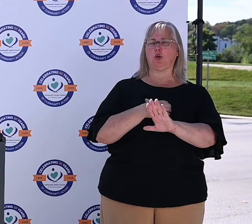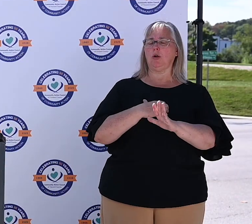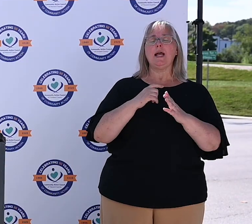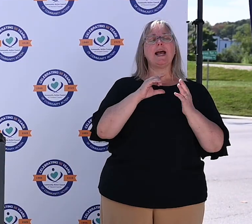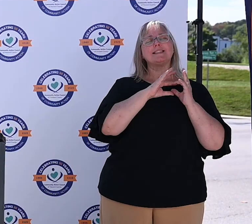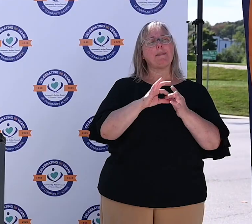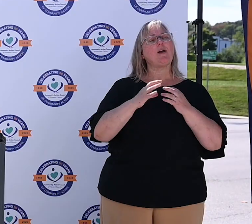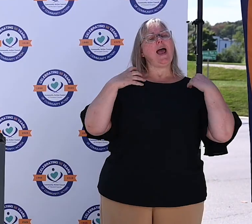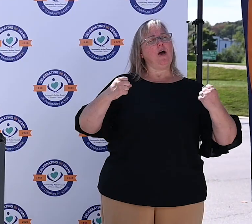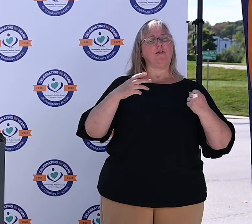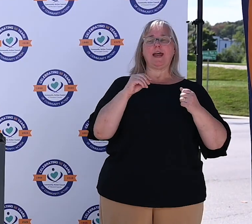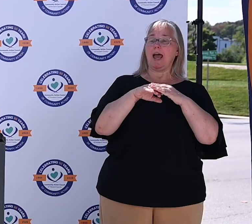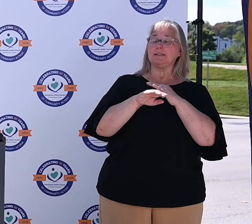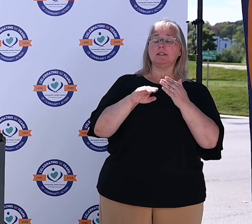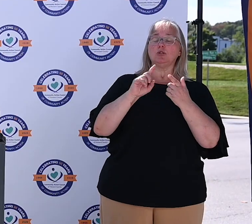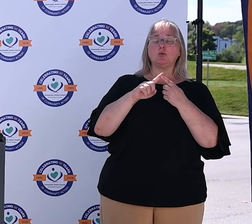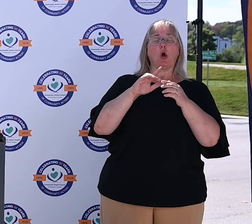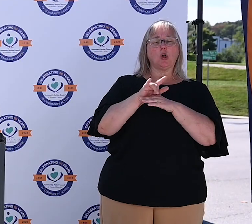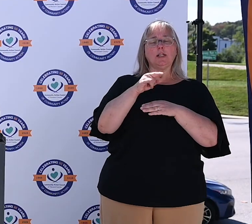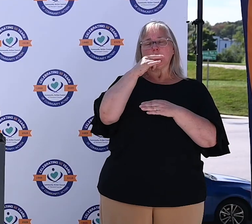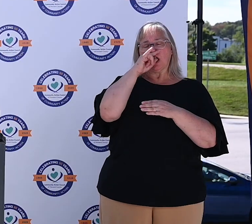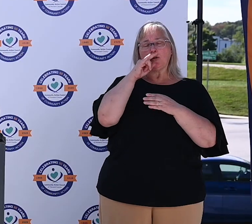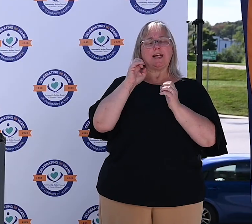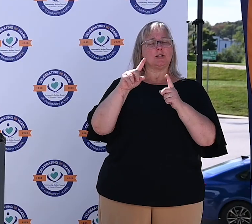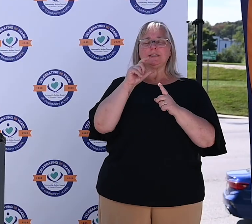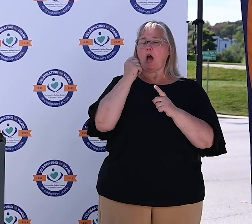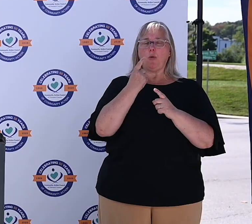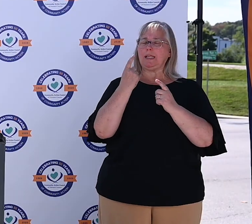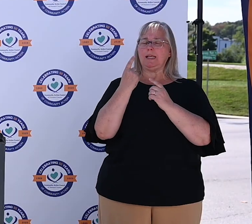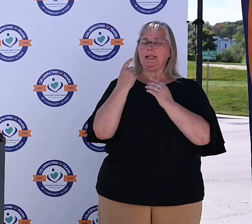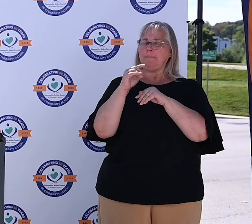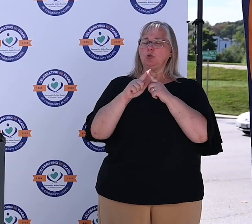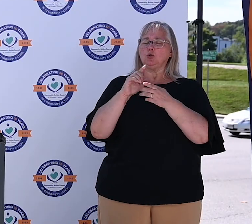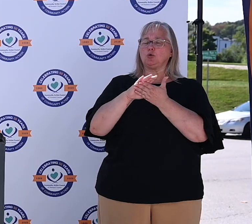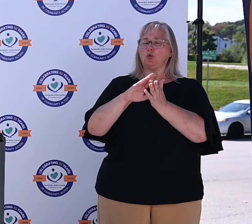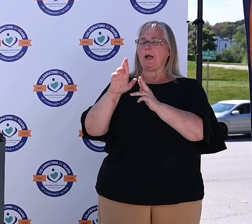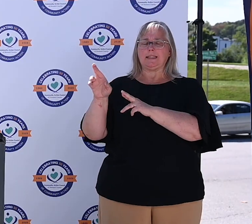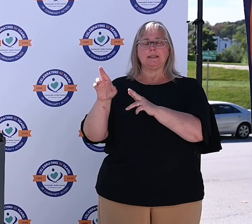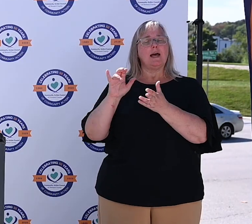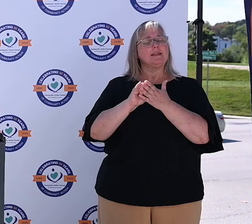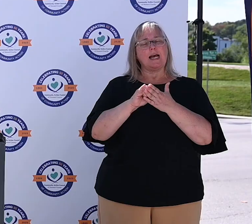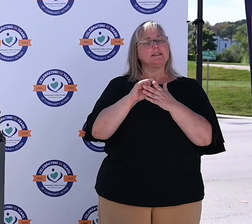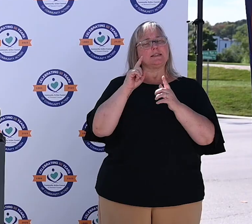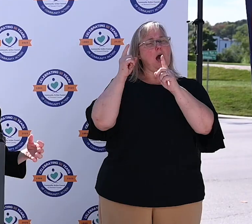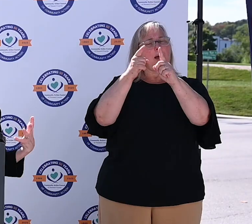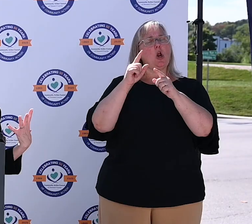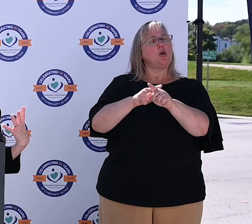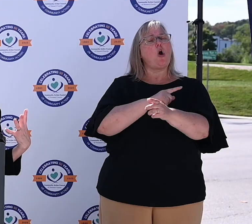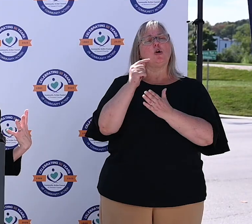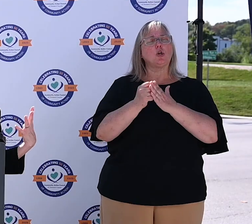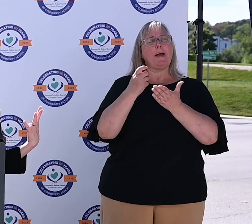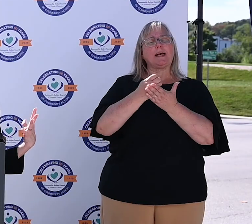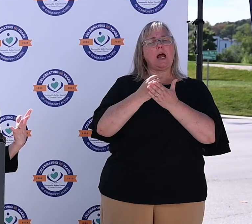and access to early childhood education isn't about school readiness, or only, it's about long-term economic mobility. This